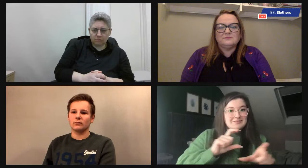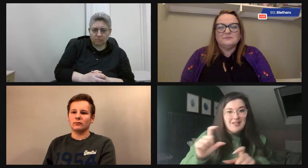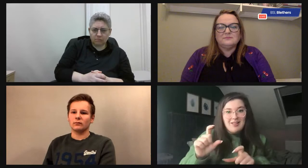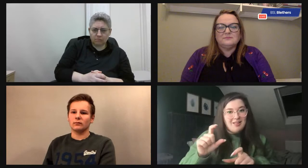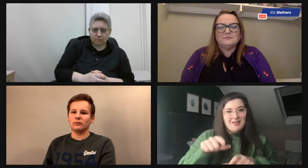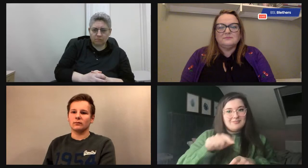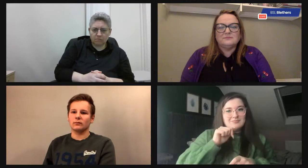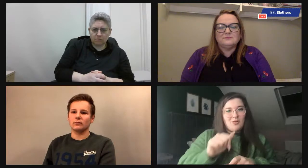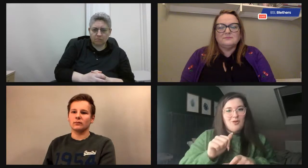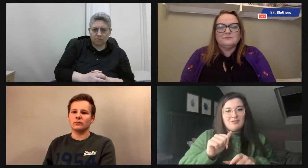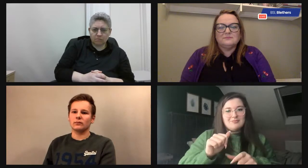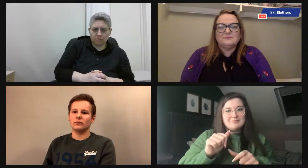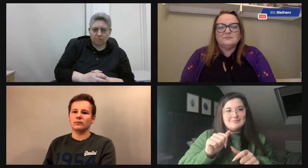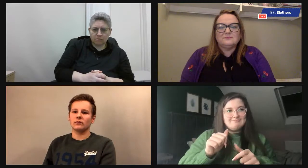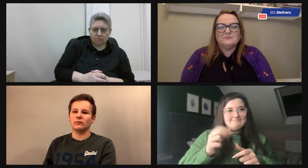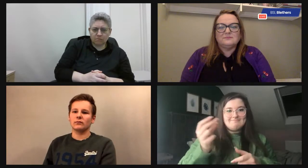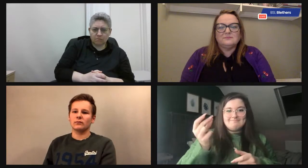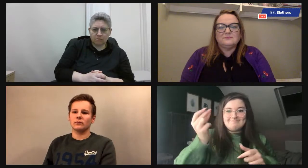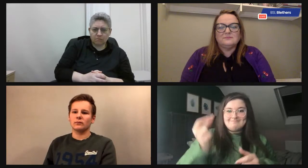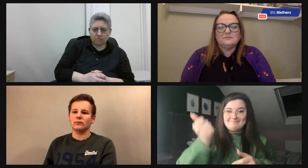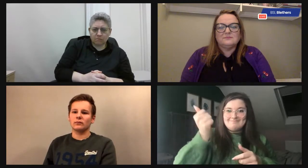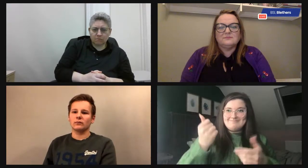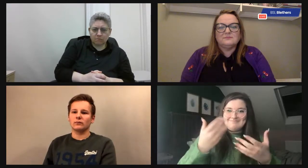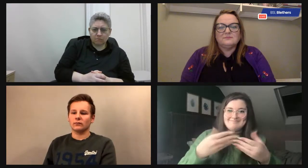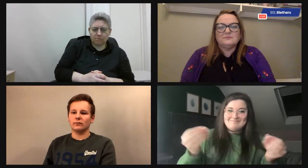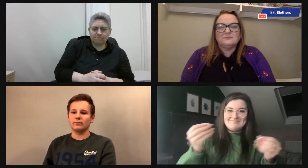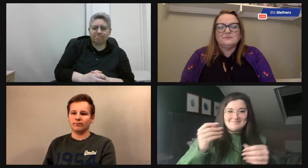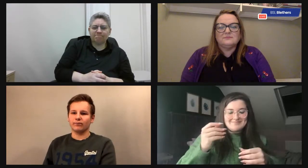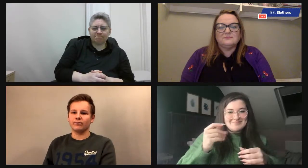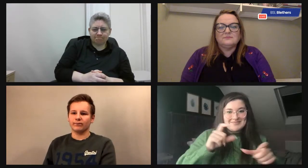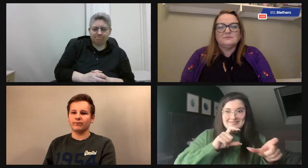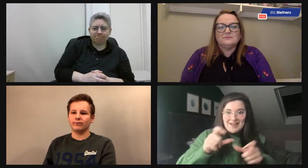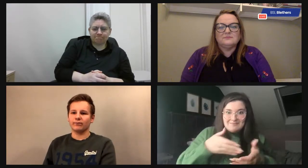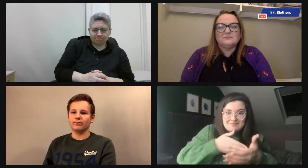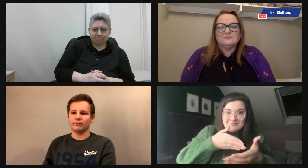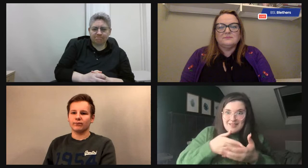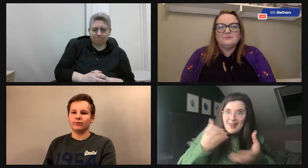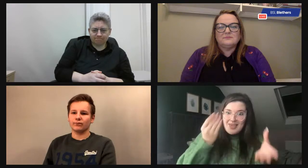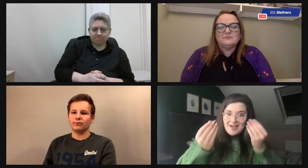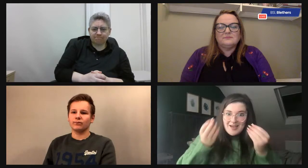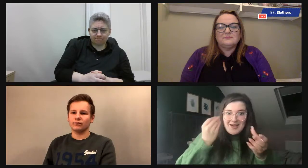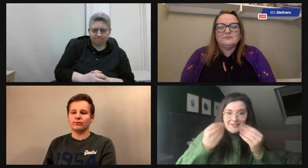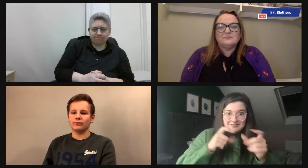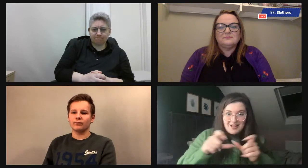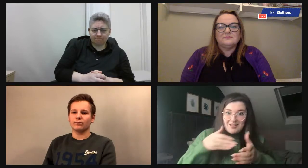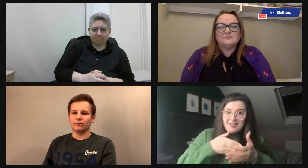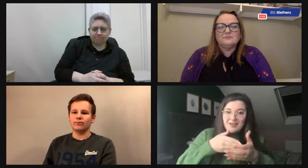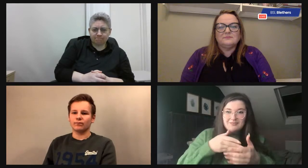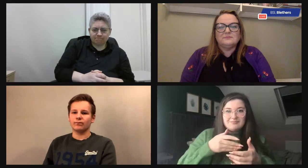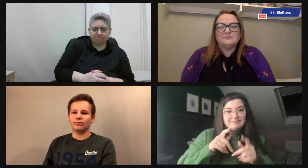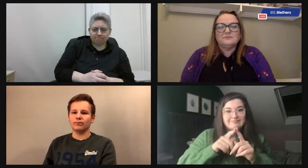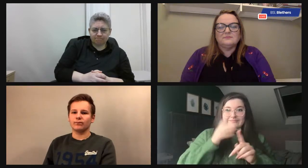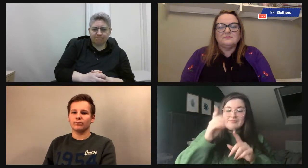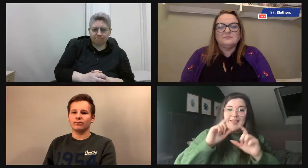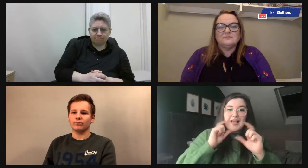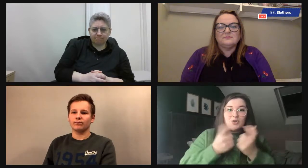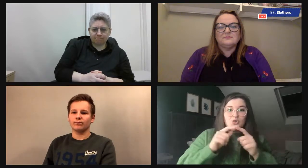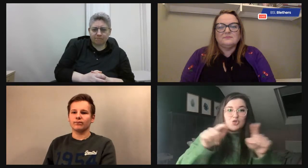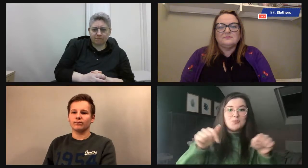be videoed and signed. So they made adjustments, but that didn't wasn't a